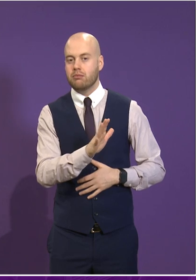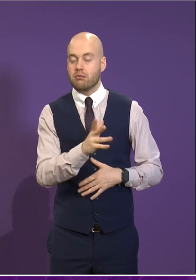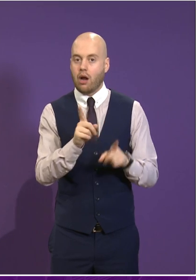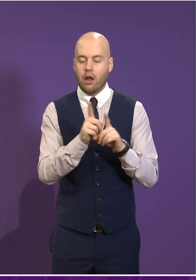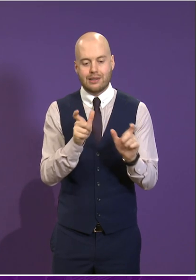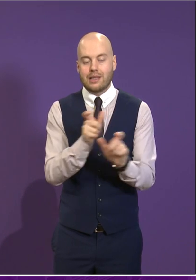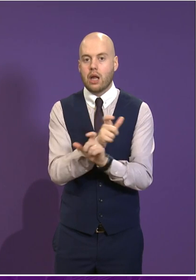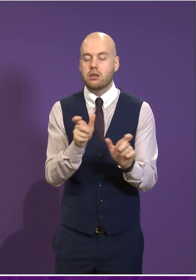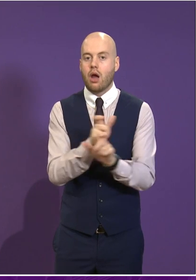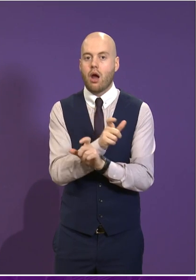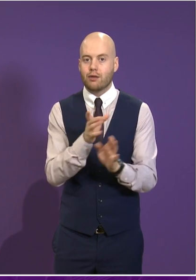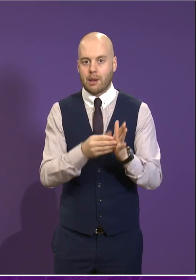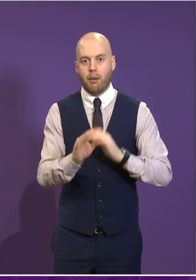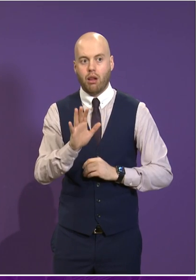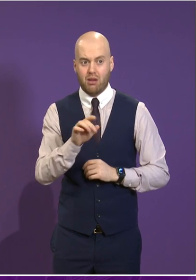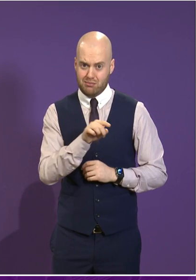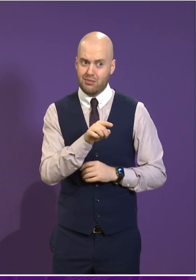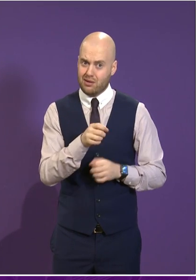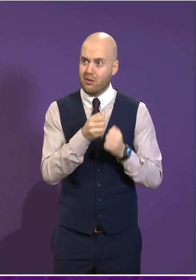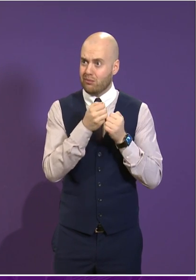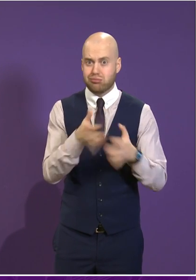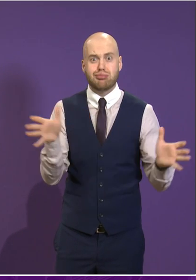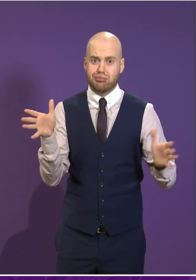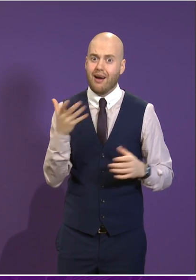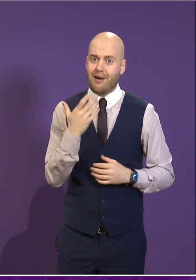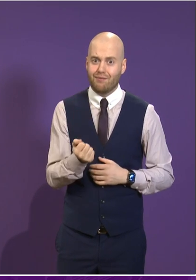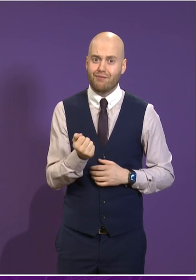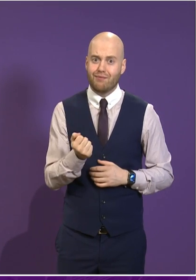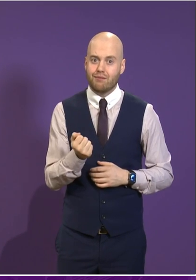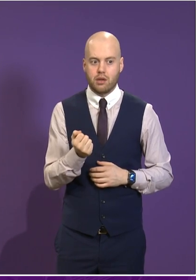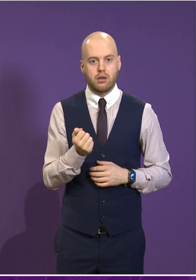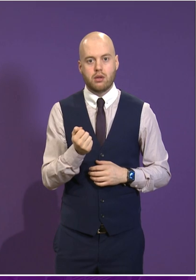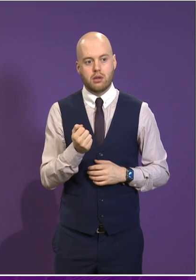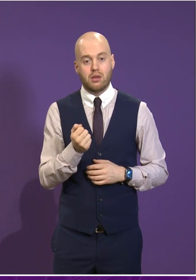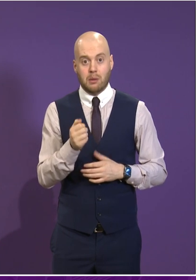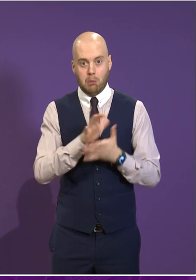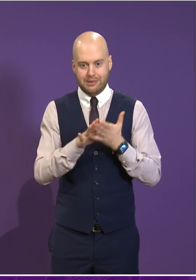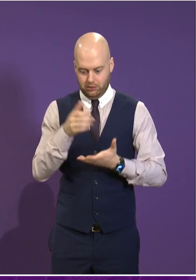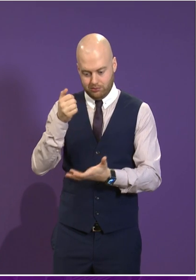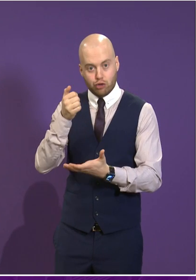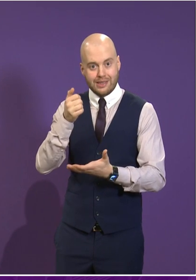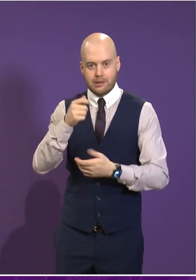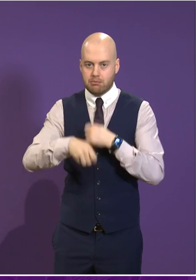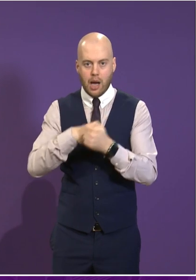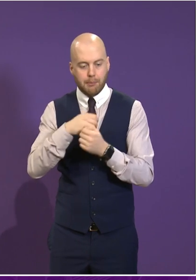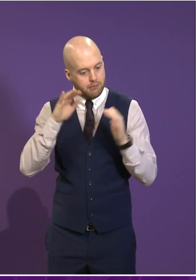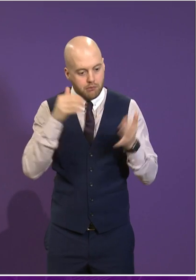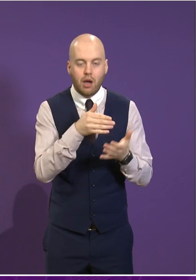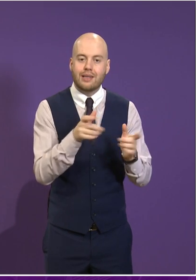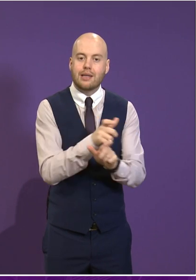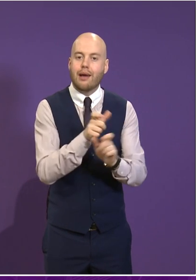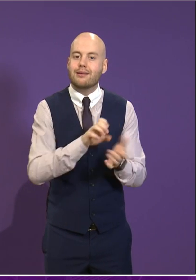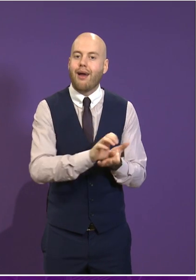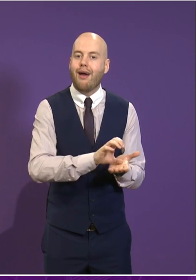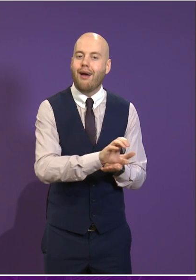dyslexia is such a big part of the, you know, declared disabilities in universities, it was skewing it towards particular institutions. And our